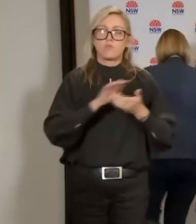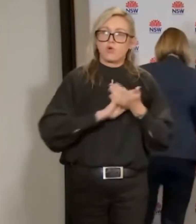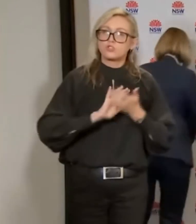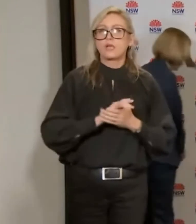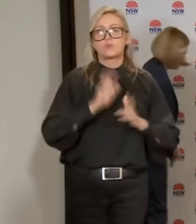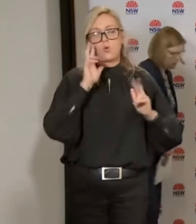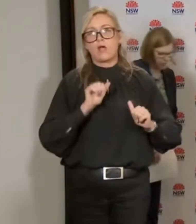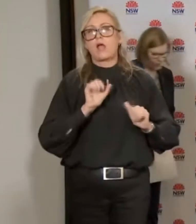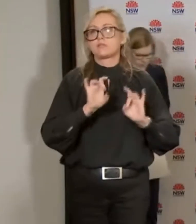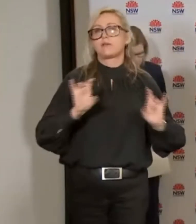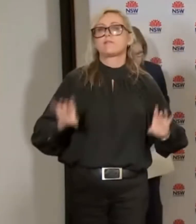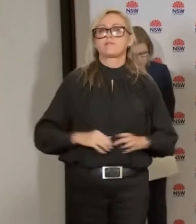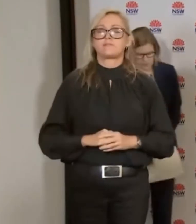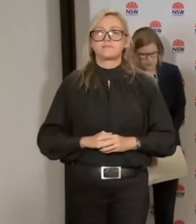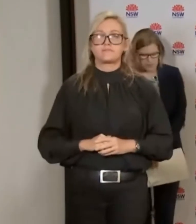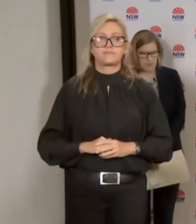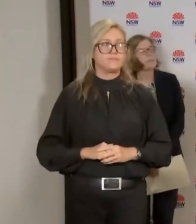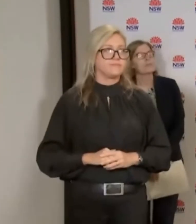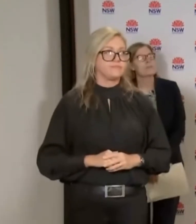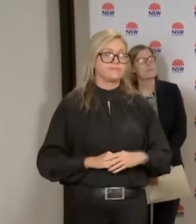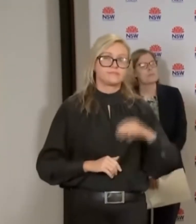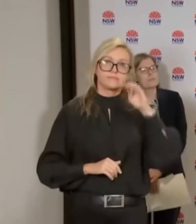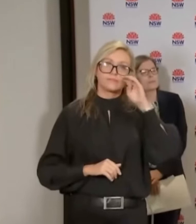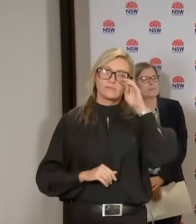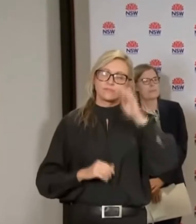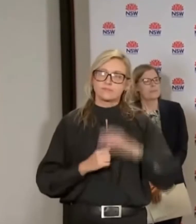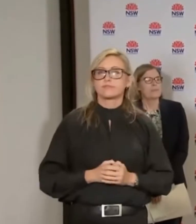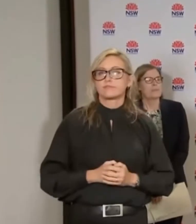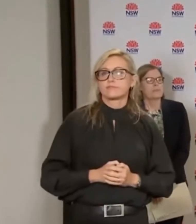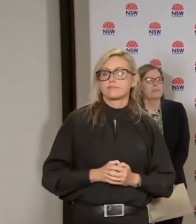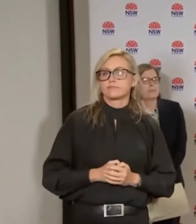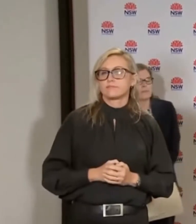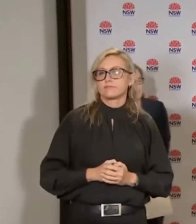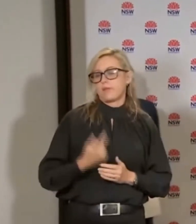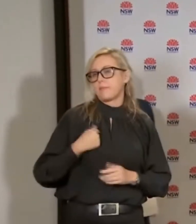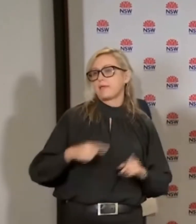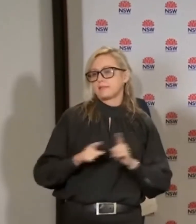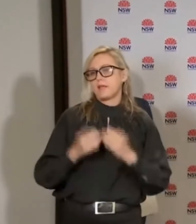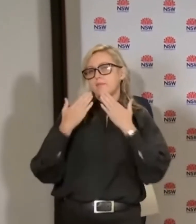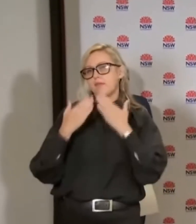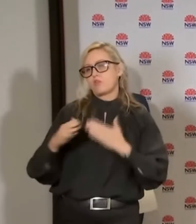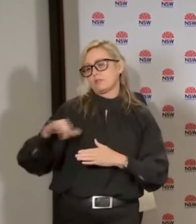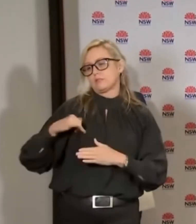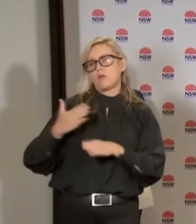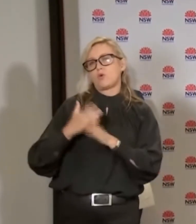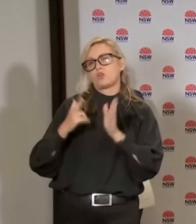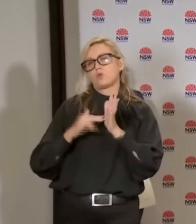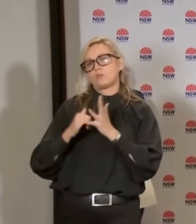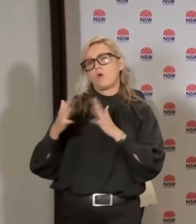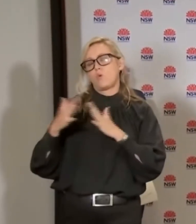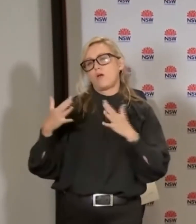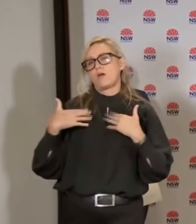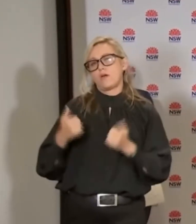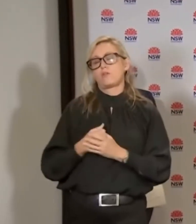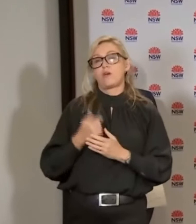Kerry. I also would just like to thank the New South Wales Health staff. I visited Liverpool Hospital,